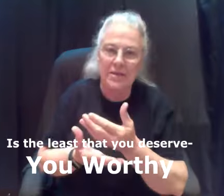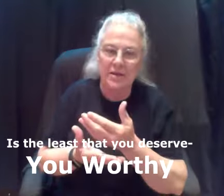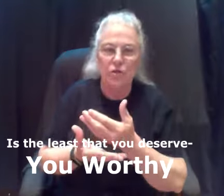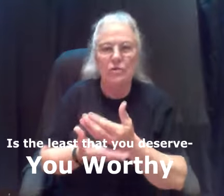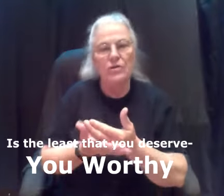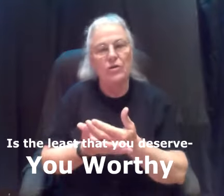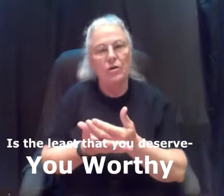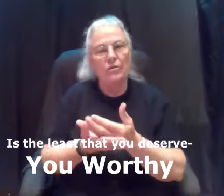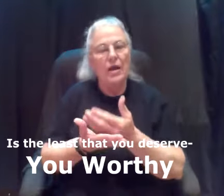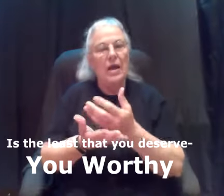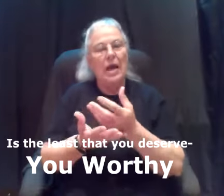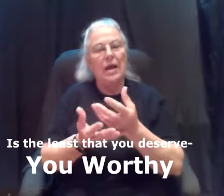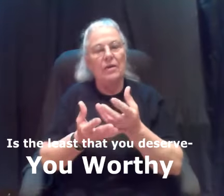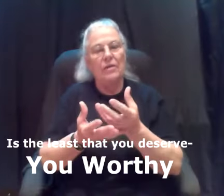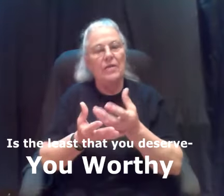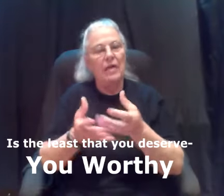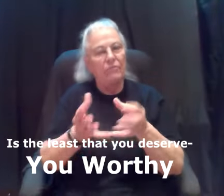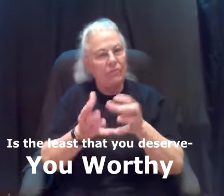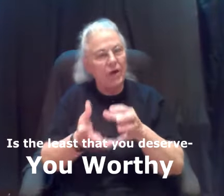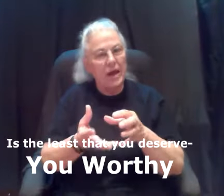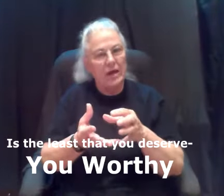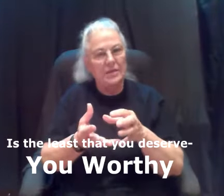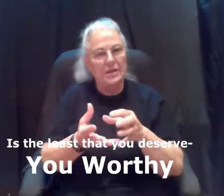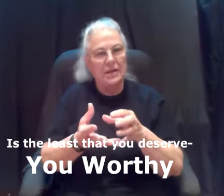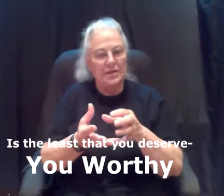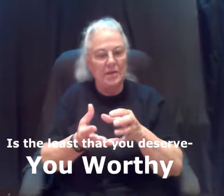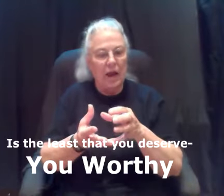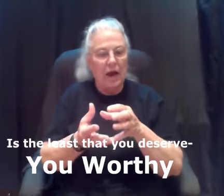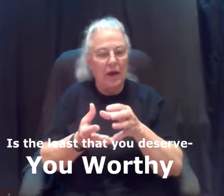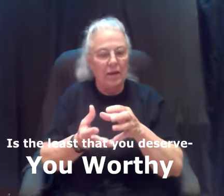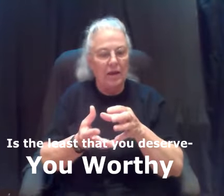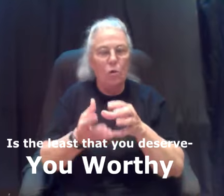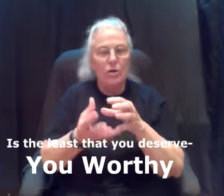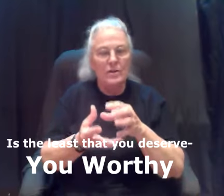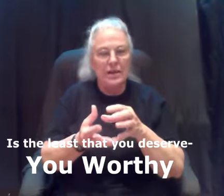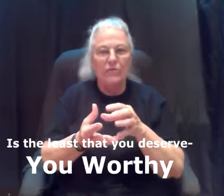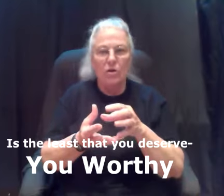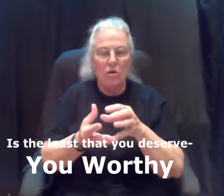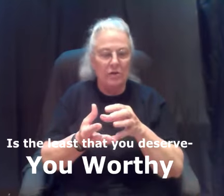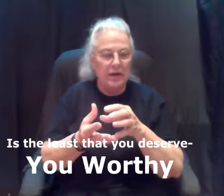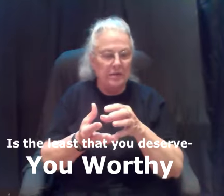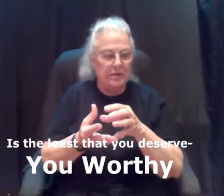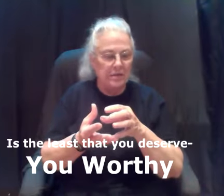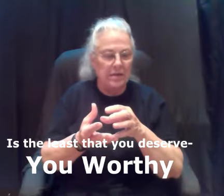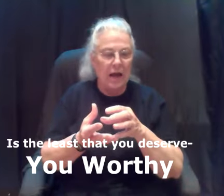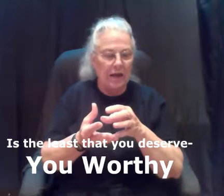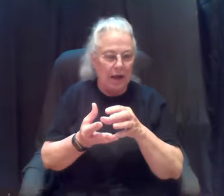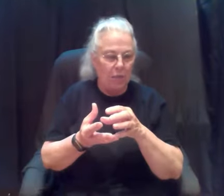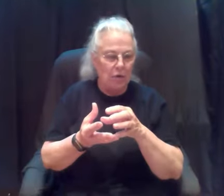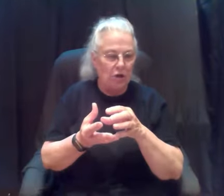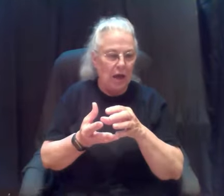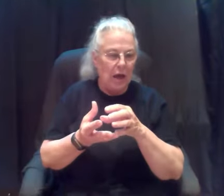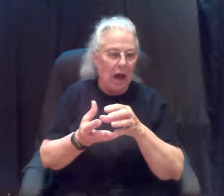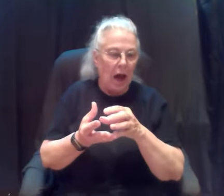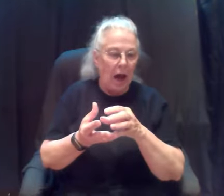that you deserve. And that phrase is a little more difficult in sign language. I